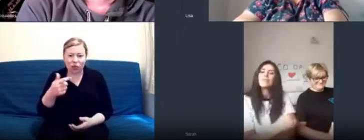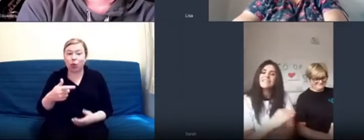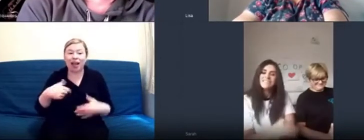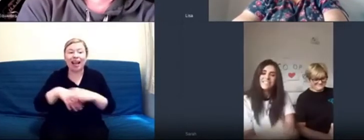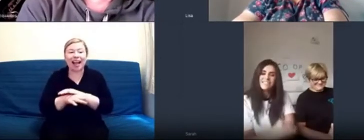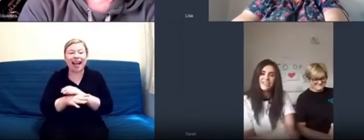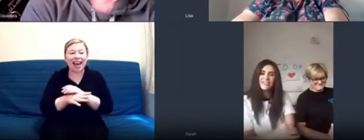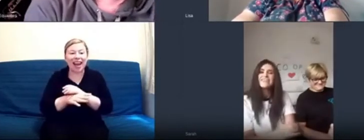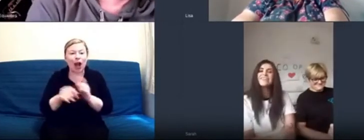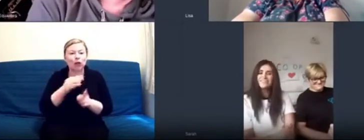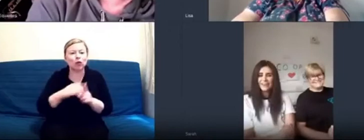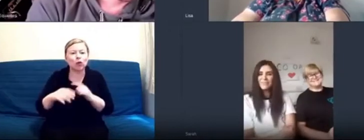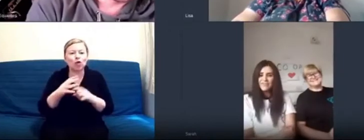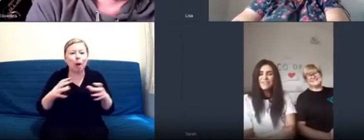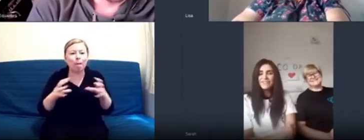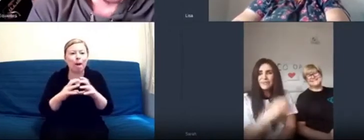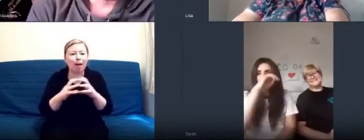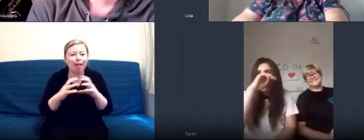close.